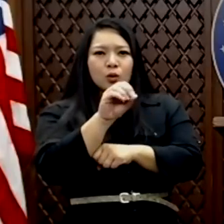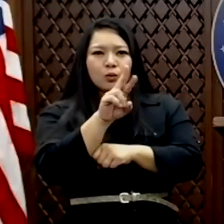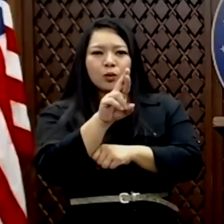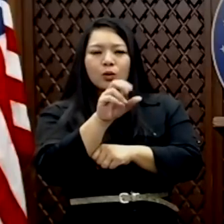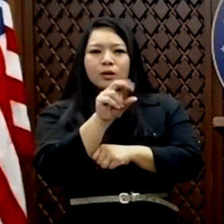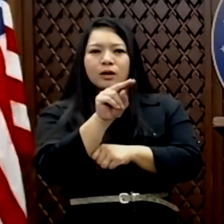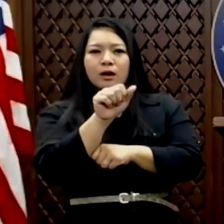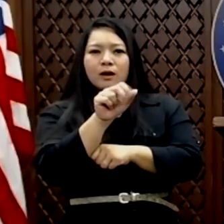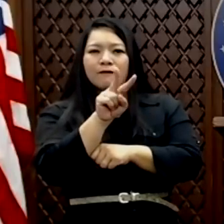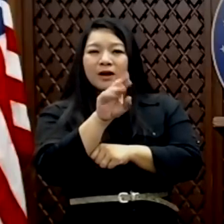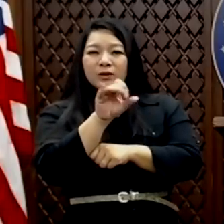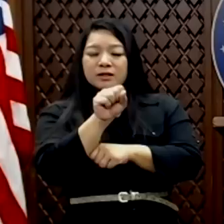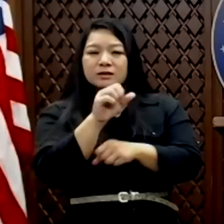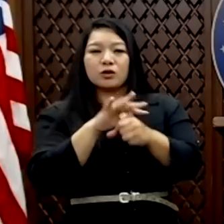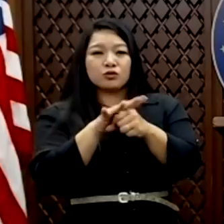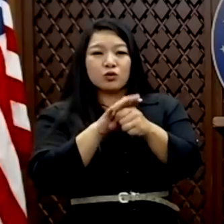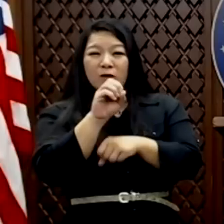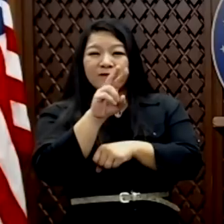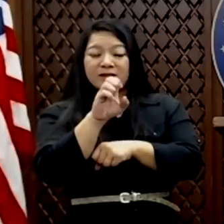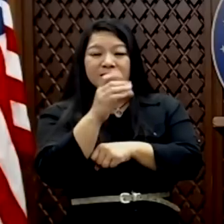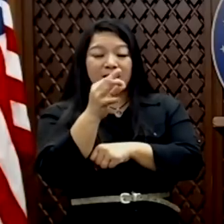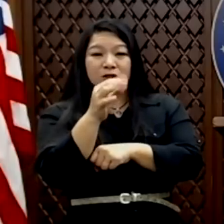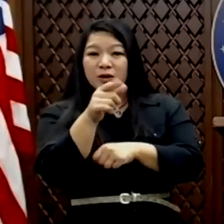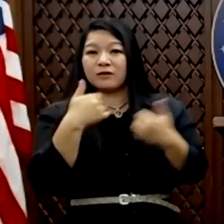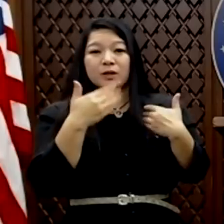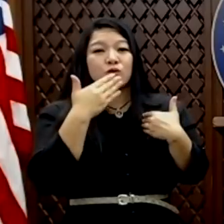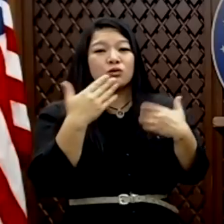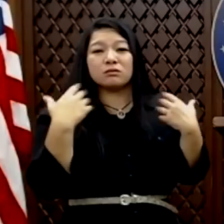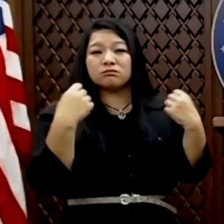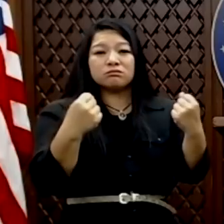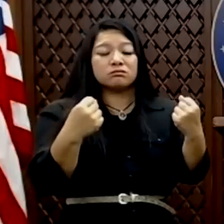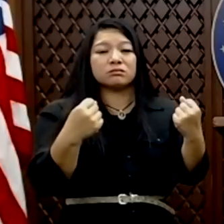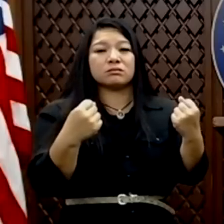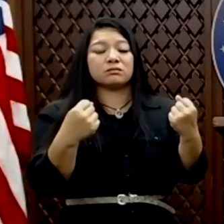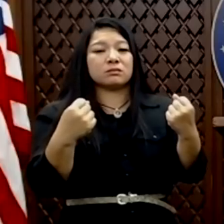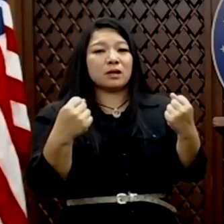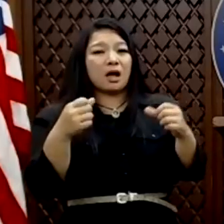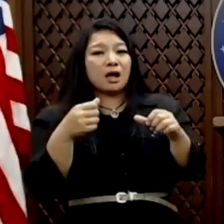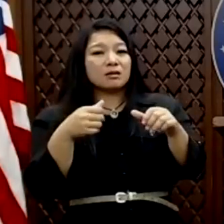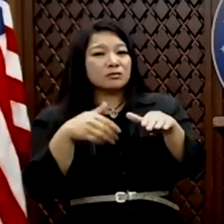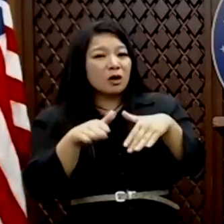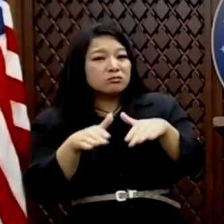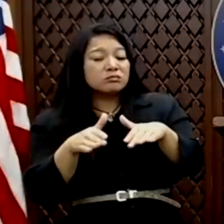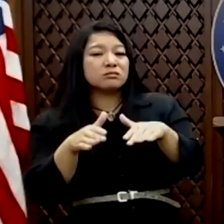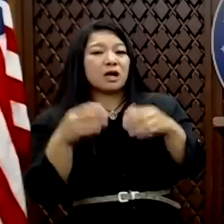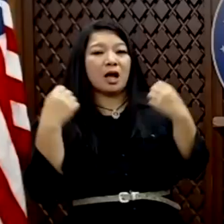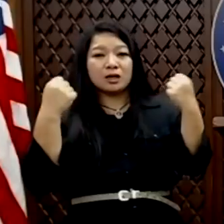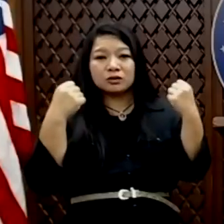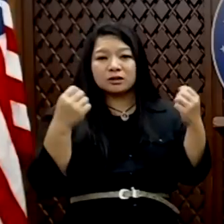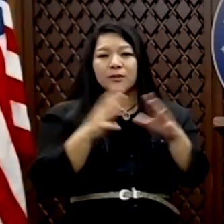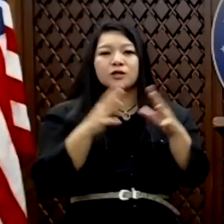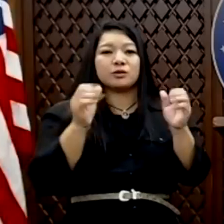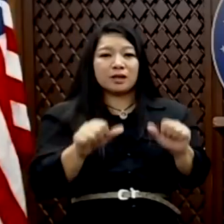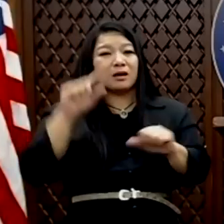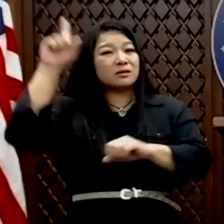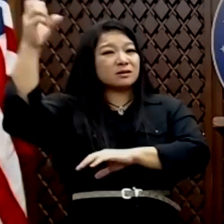virus, you need to have good nutrition. You have to have good exercise. You need to go out and in the